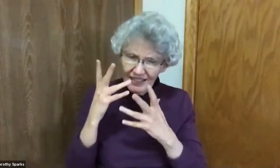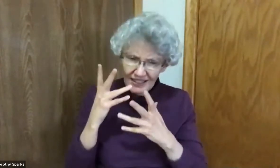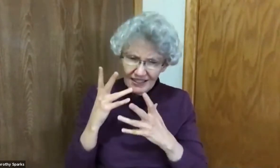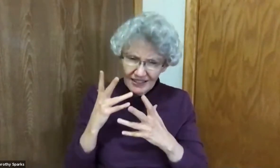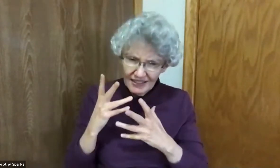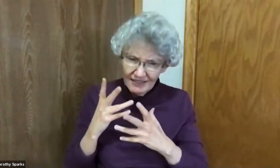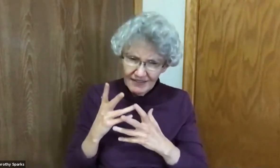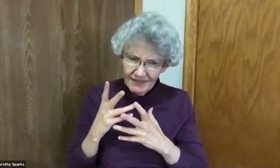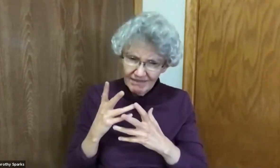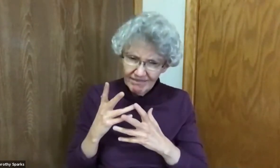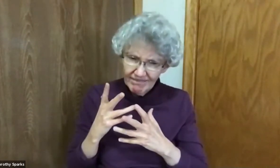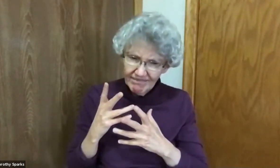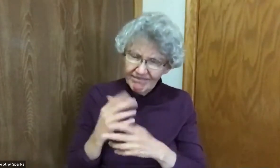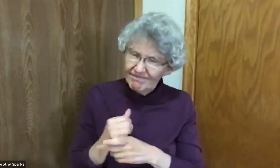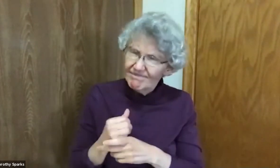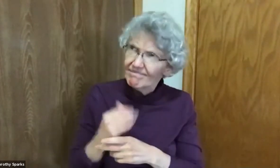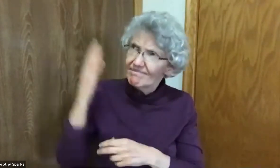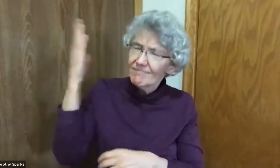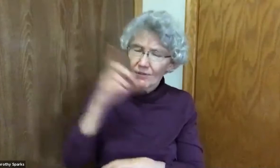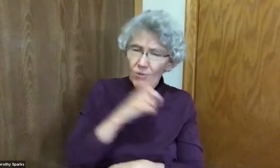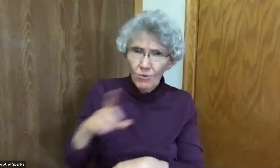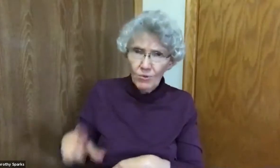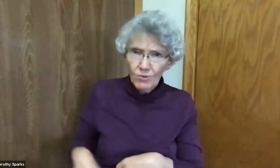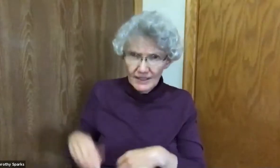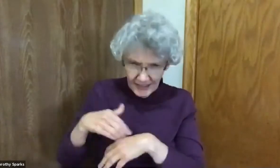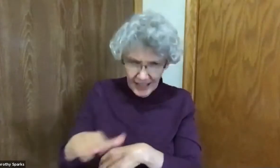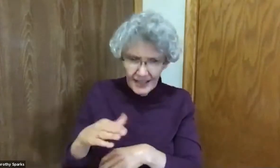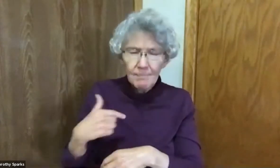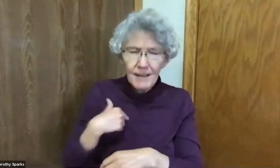The Lord has sent me to comfort those who mourn,